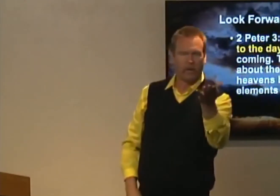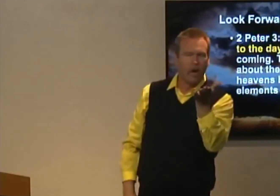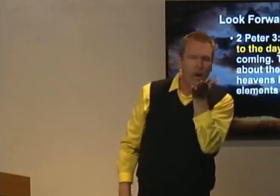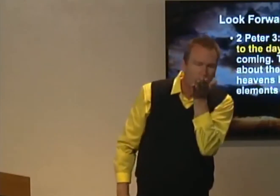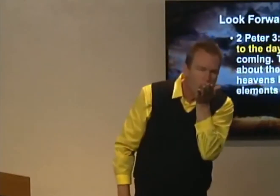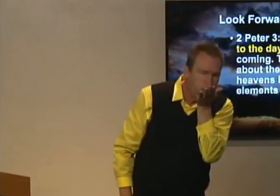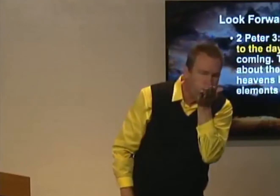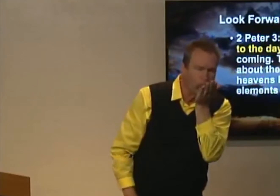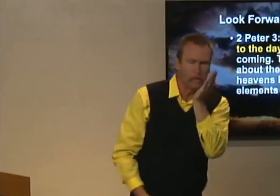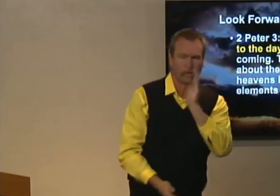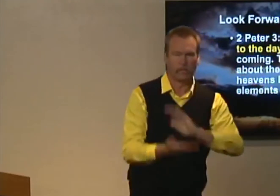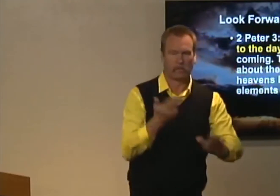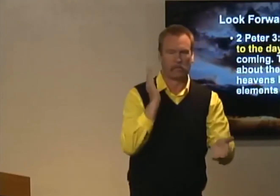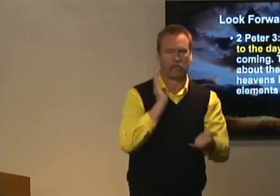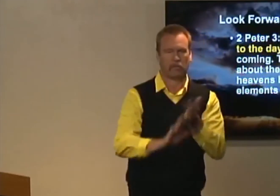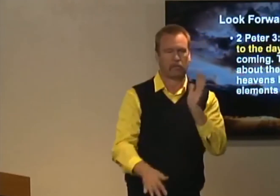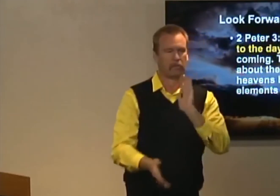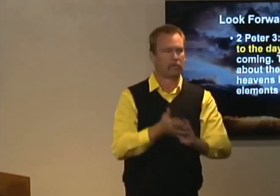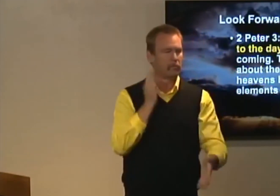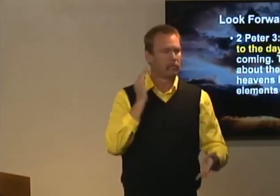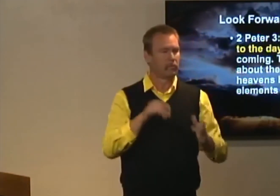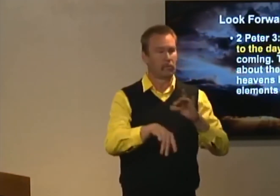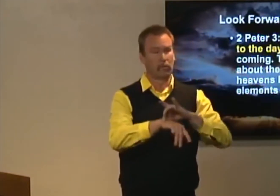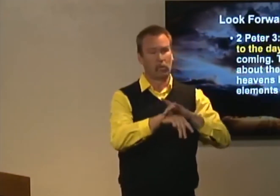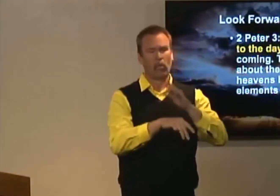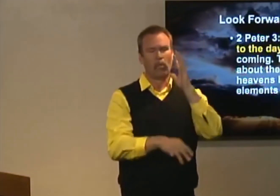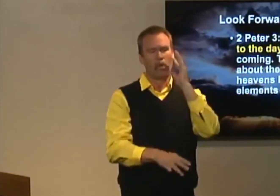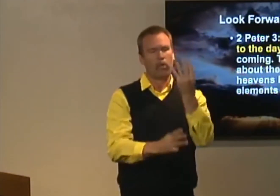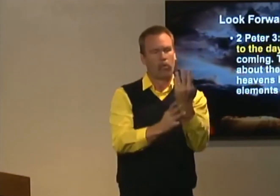will all be burned up and gone.